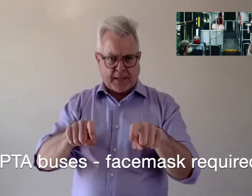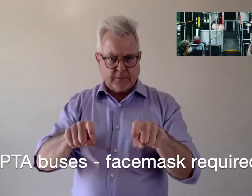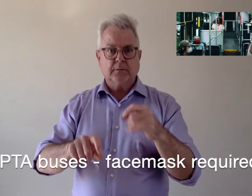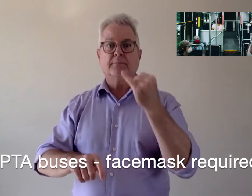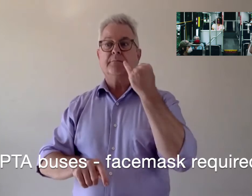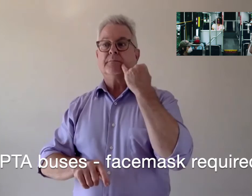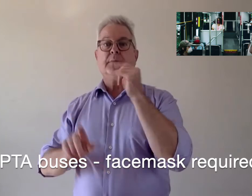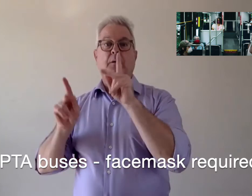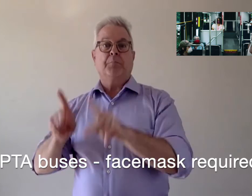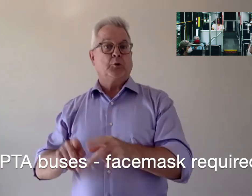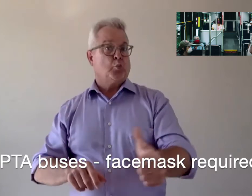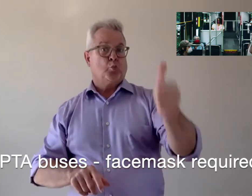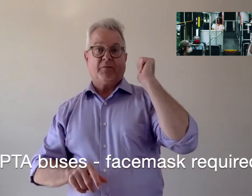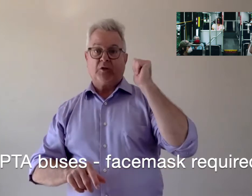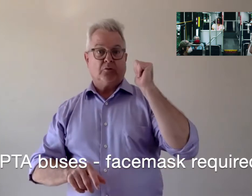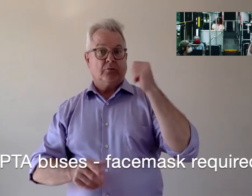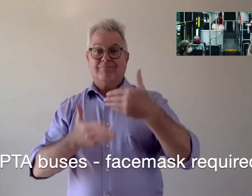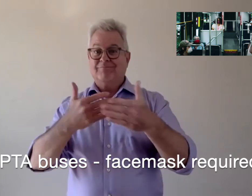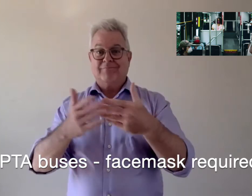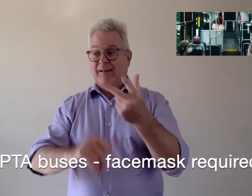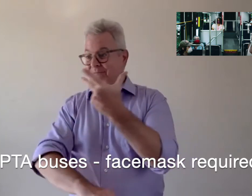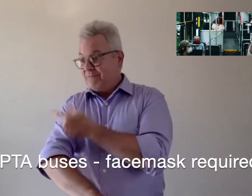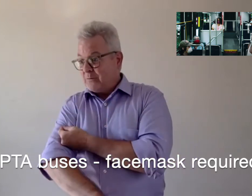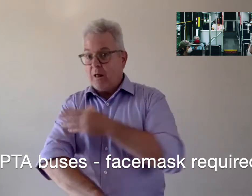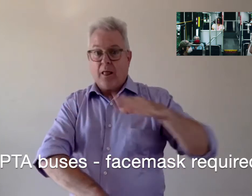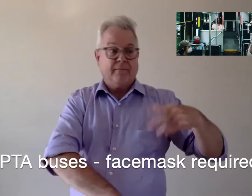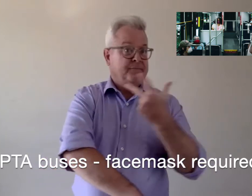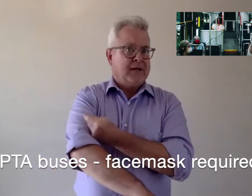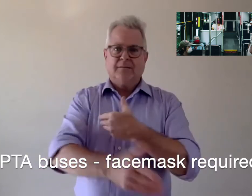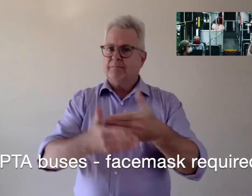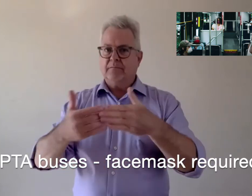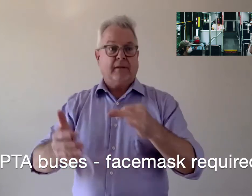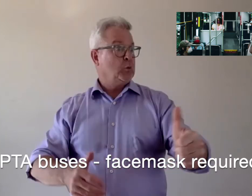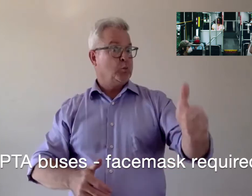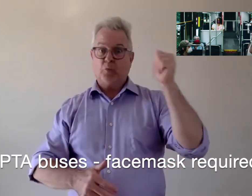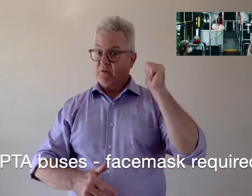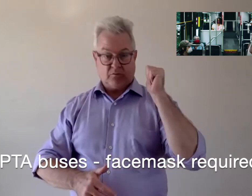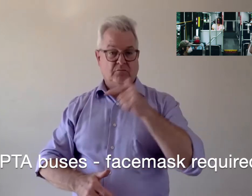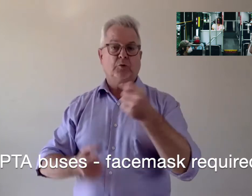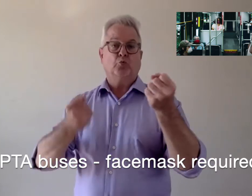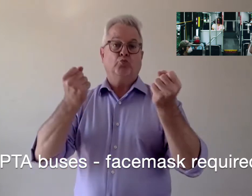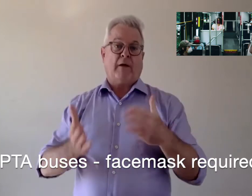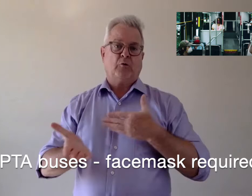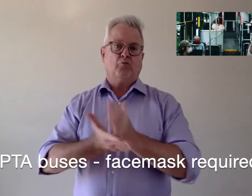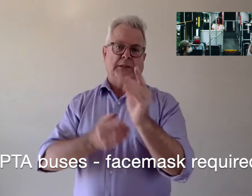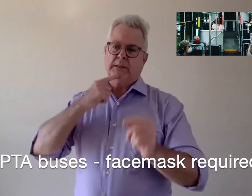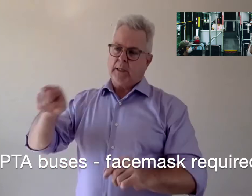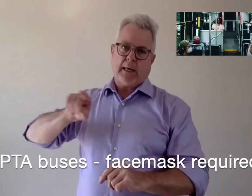getting on the bus to wear a mask. If you refuse to wear a mask, whether vaccinated or not